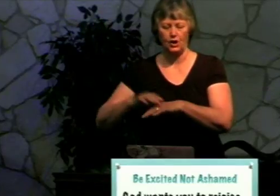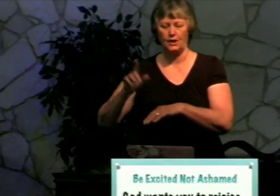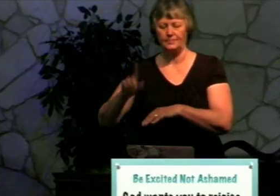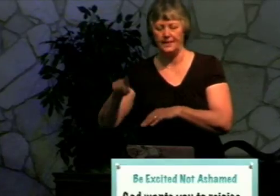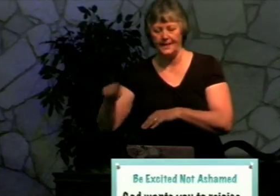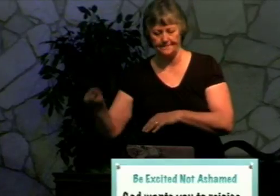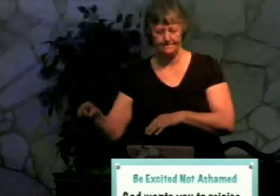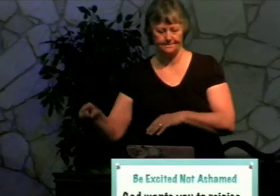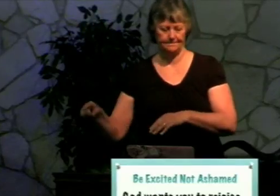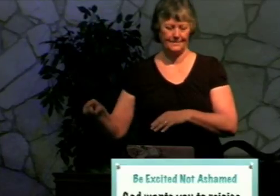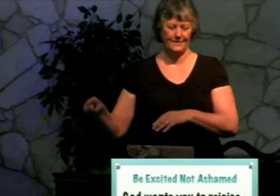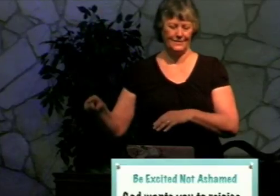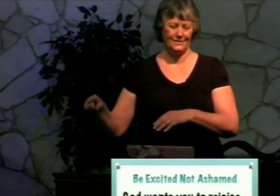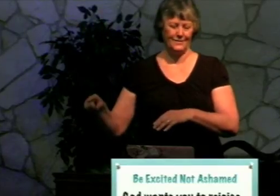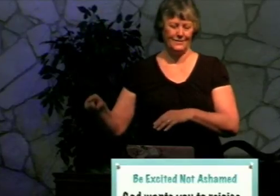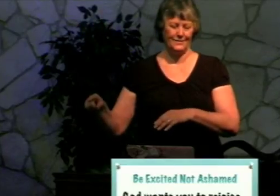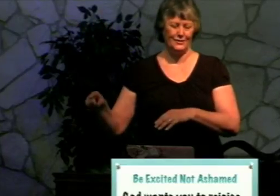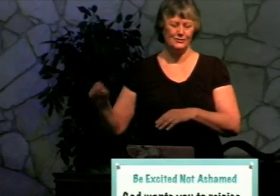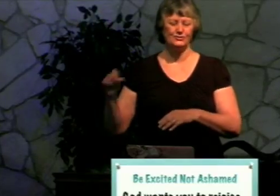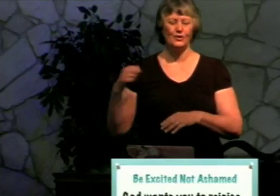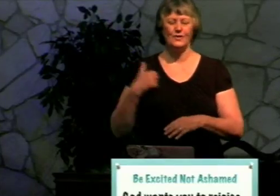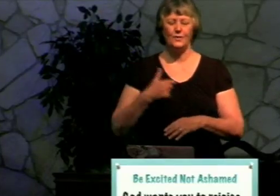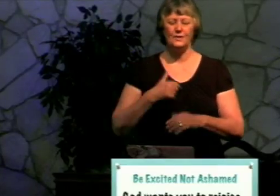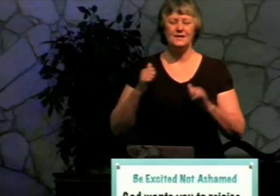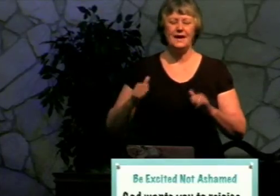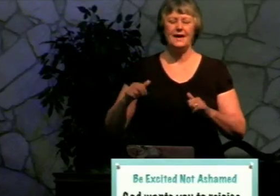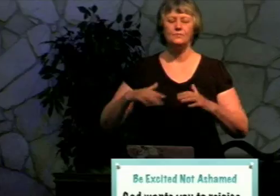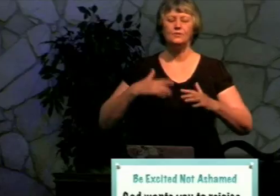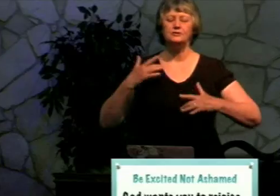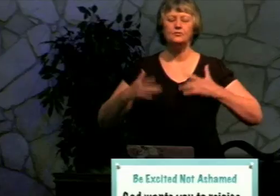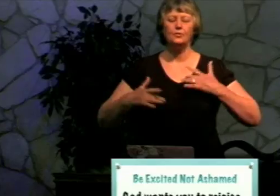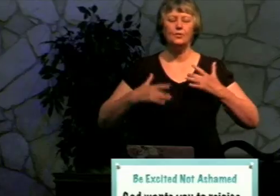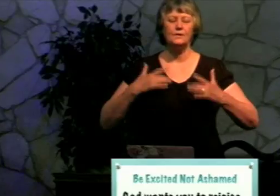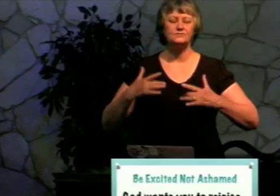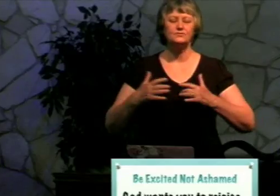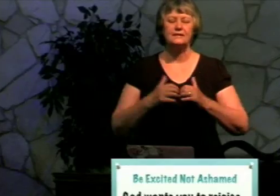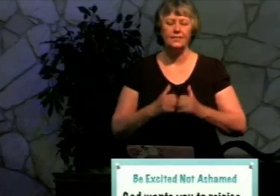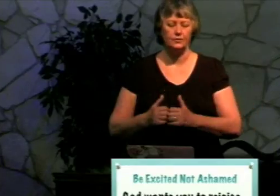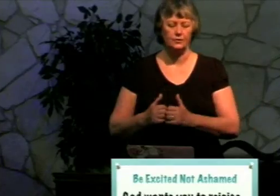on them so that we can rejoice together